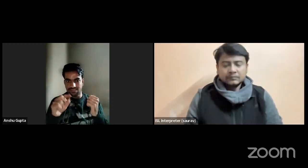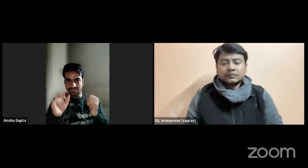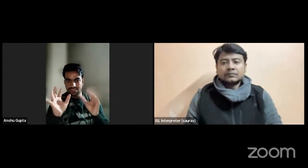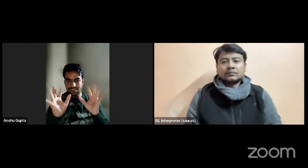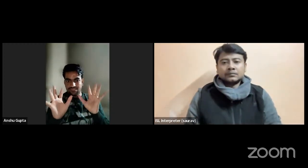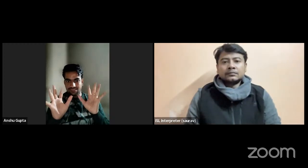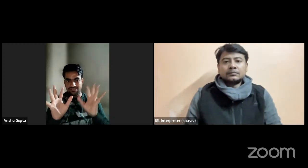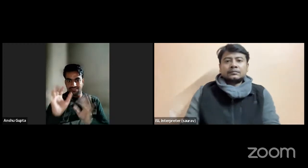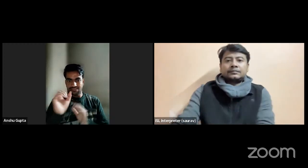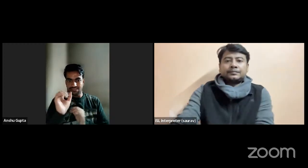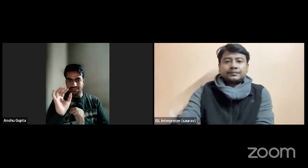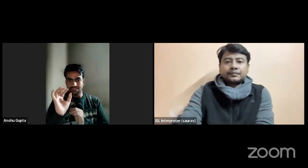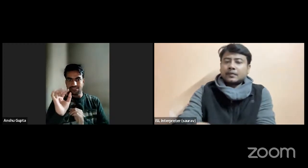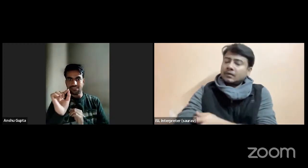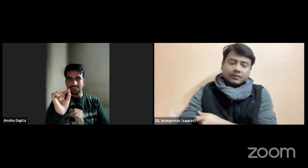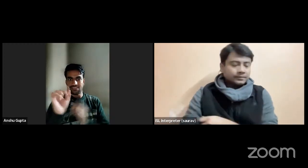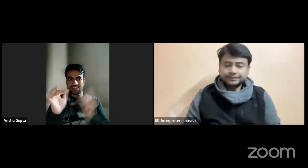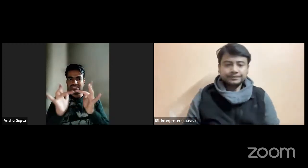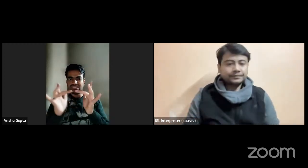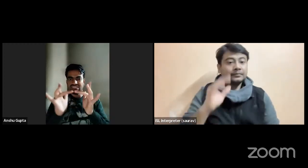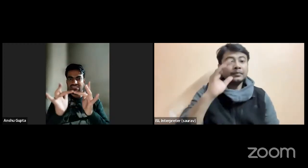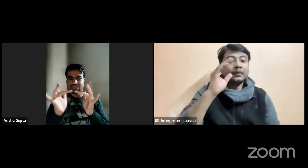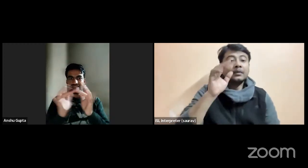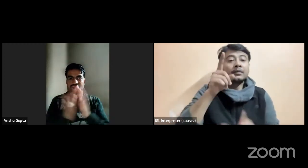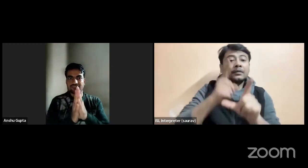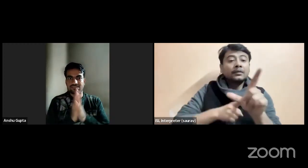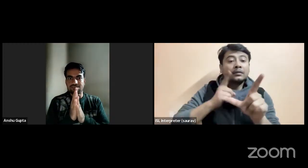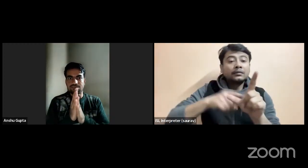per what Lord Chaitanya Mahaprabhu,